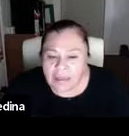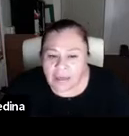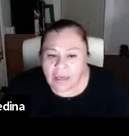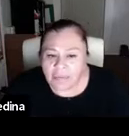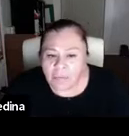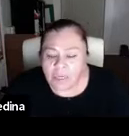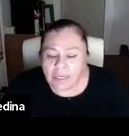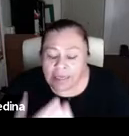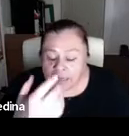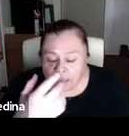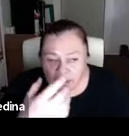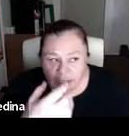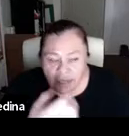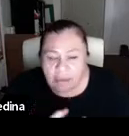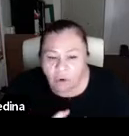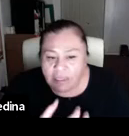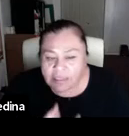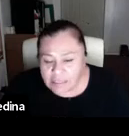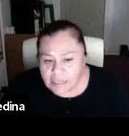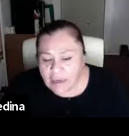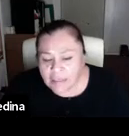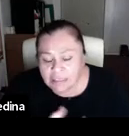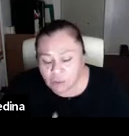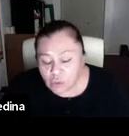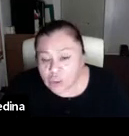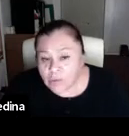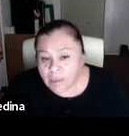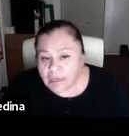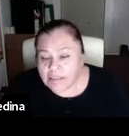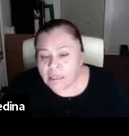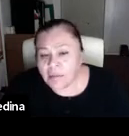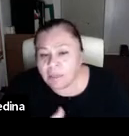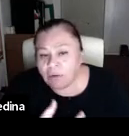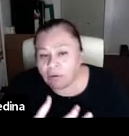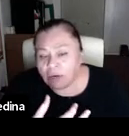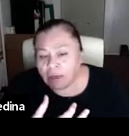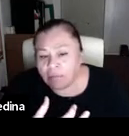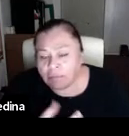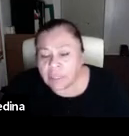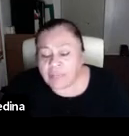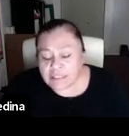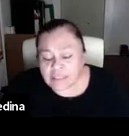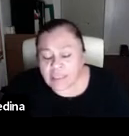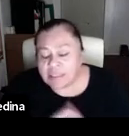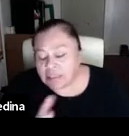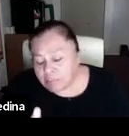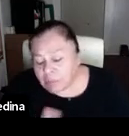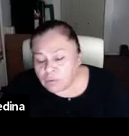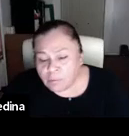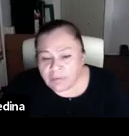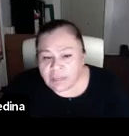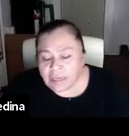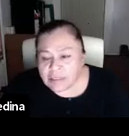verbal y él obedecía las instrucciones verbales, pero también hacía señas,